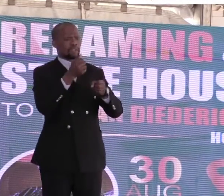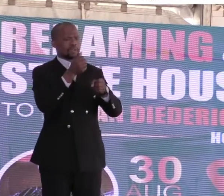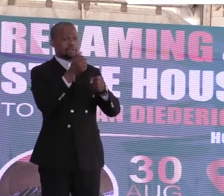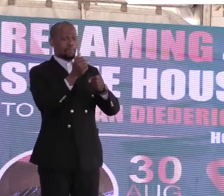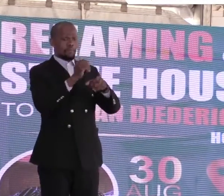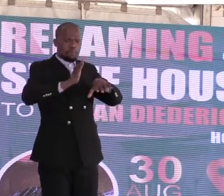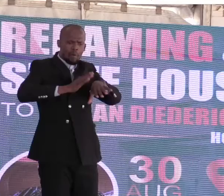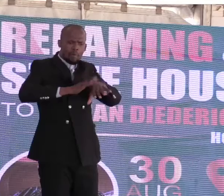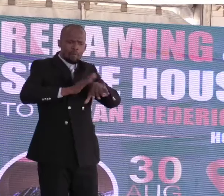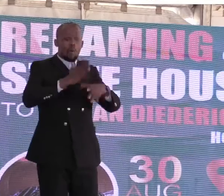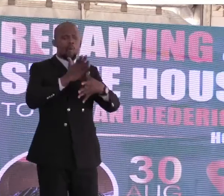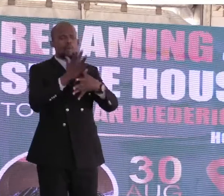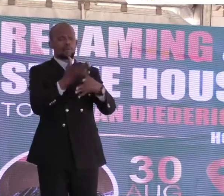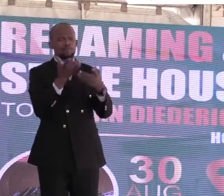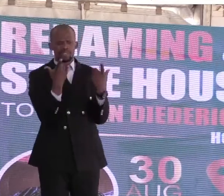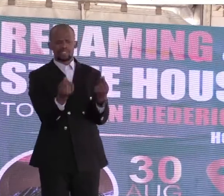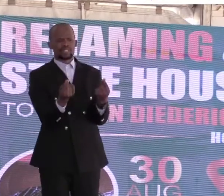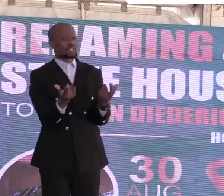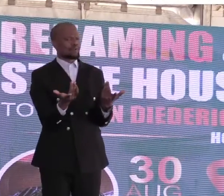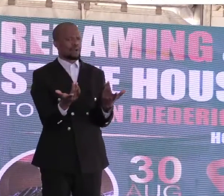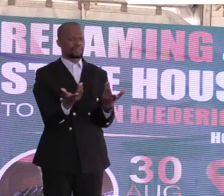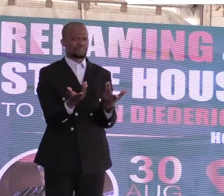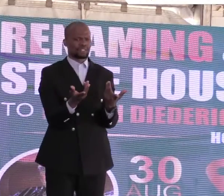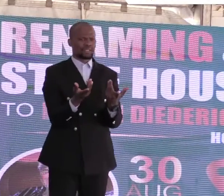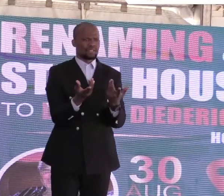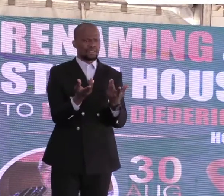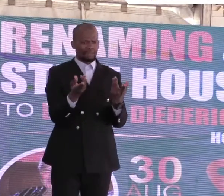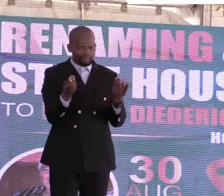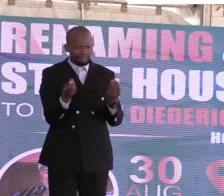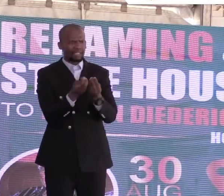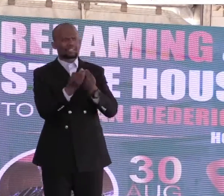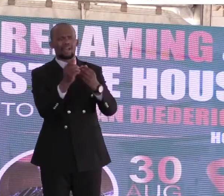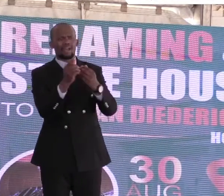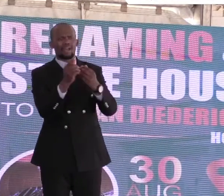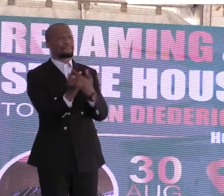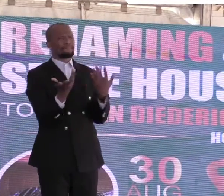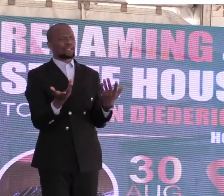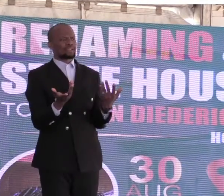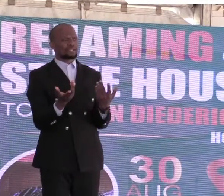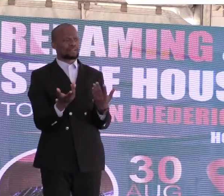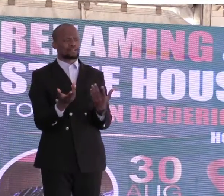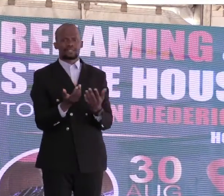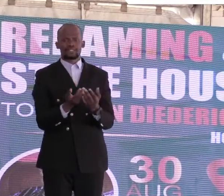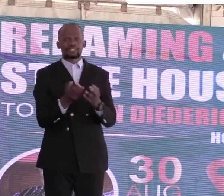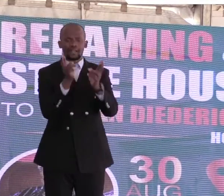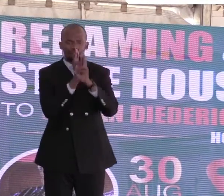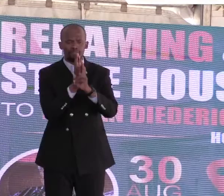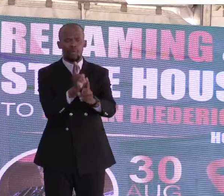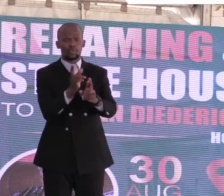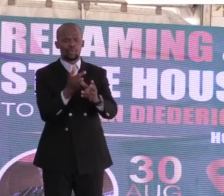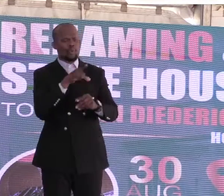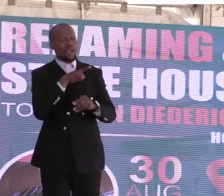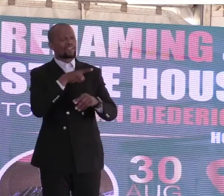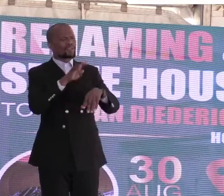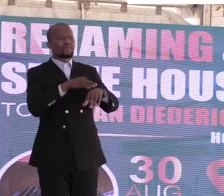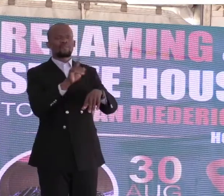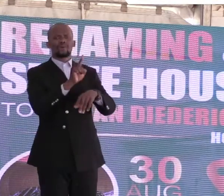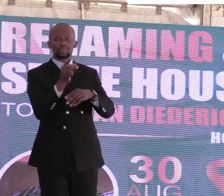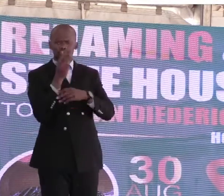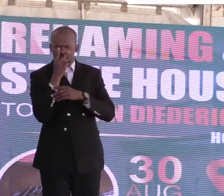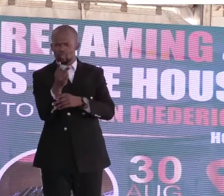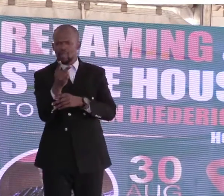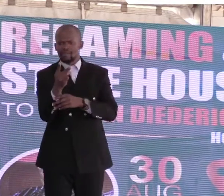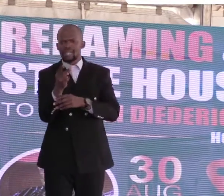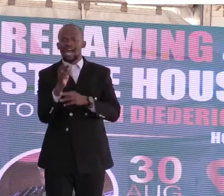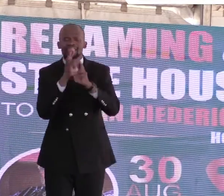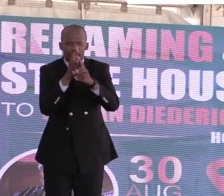sure that we catch up. A lot of these incidences are being reported. We're happy when we see them being reported, because the problem is to see them